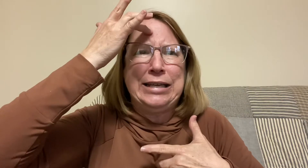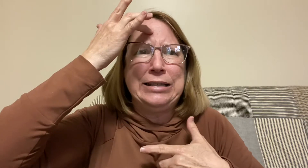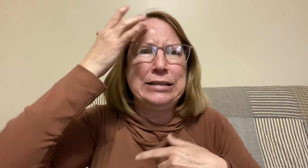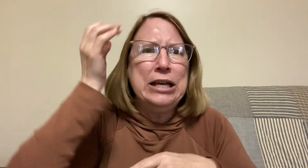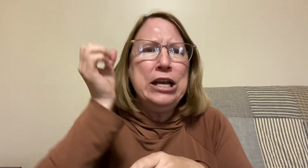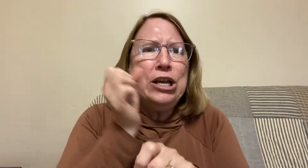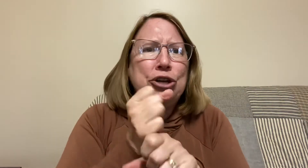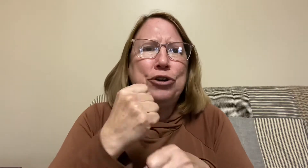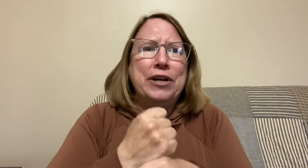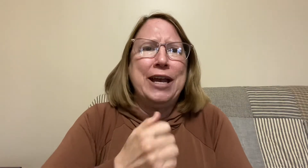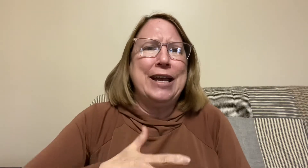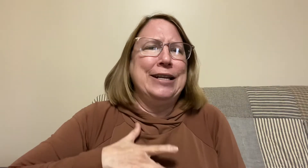This plague